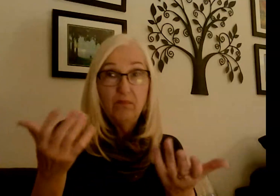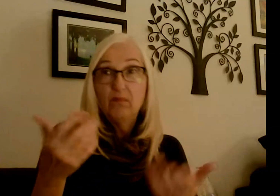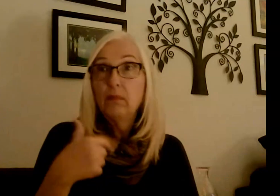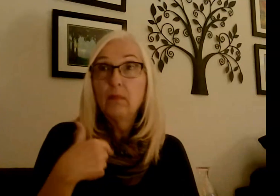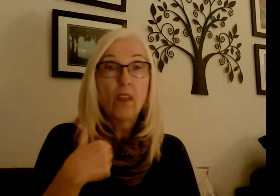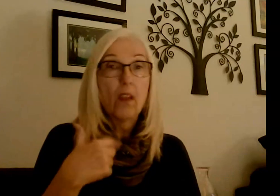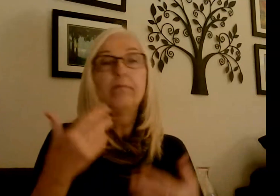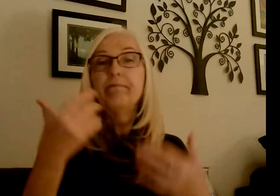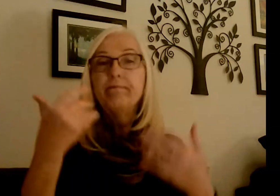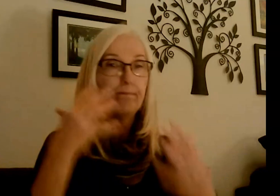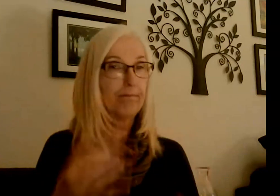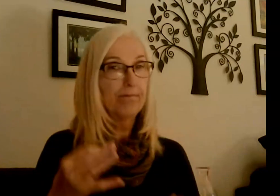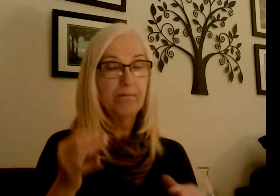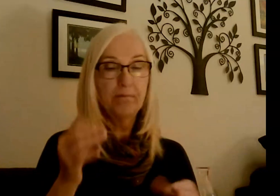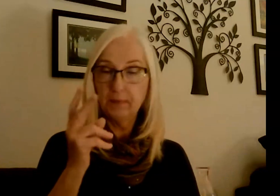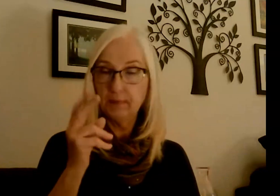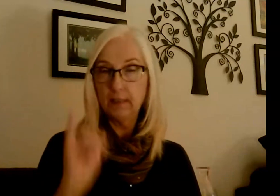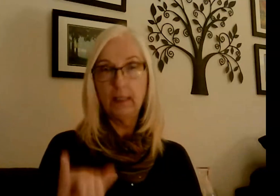And that's honestly very good.